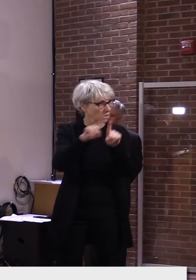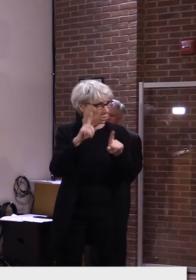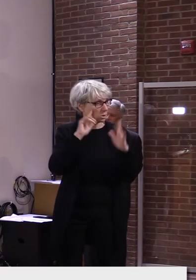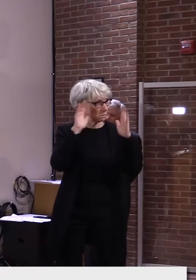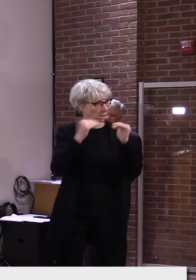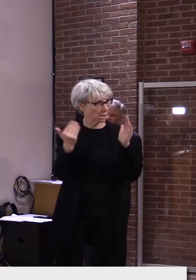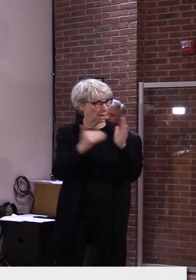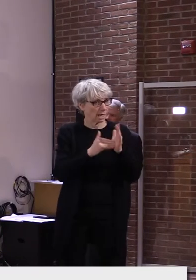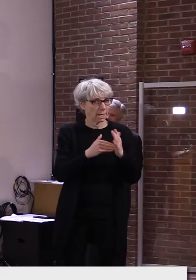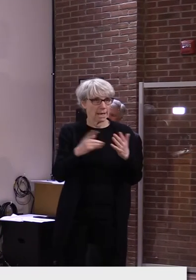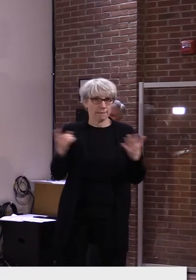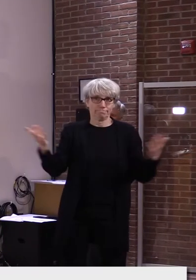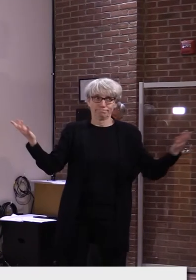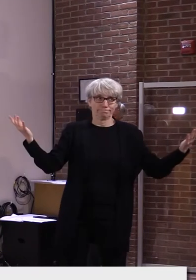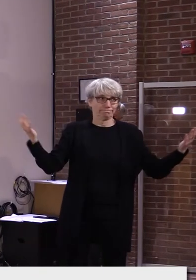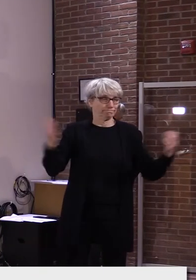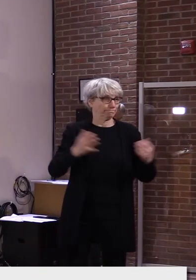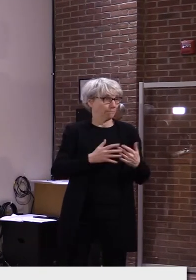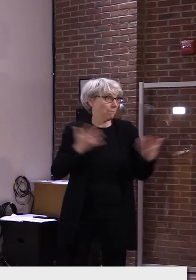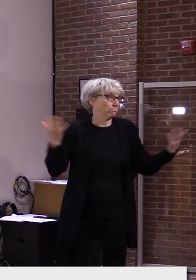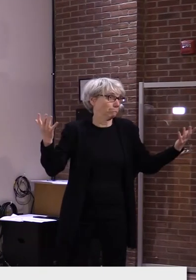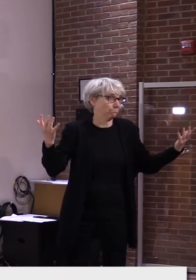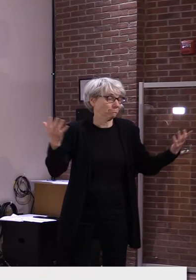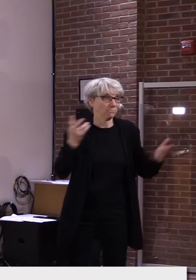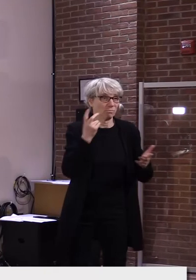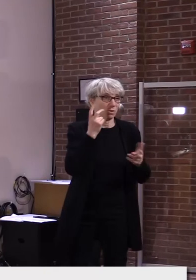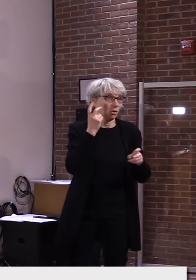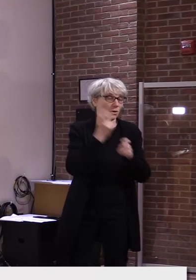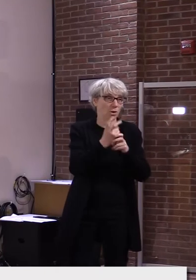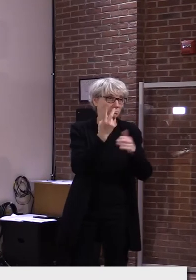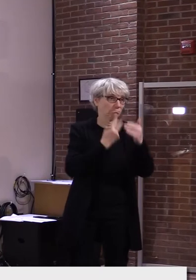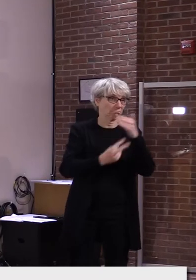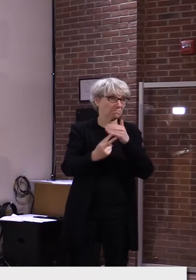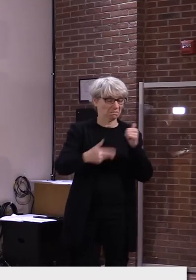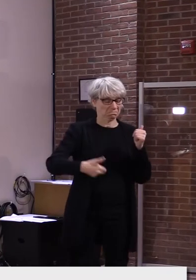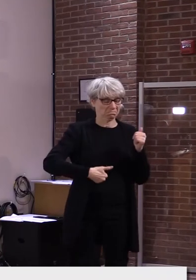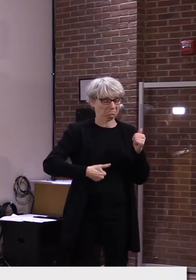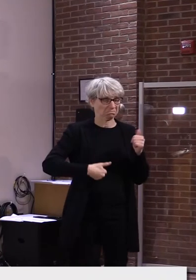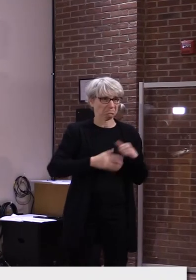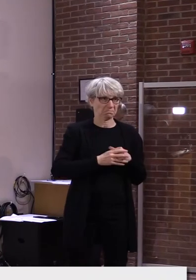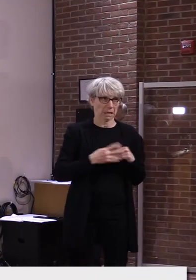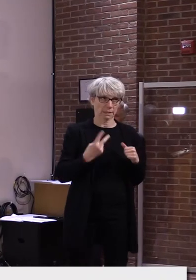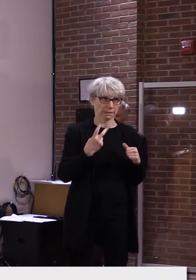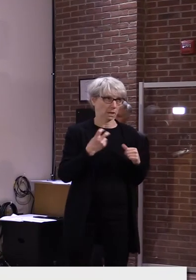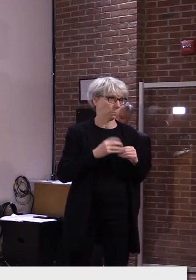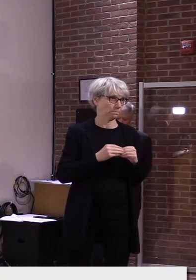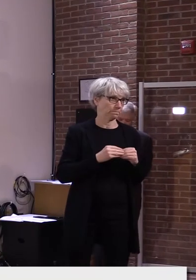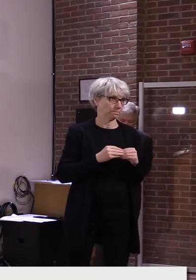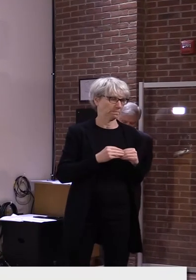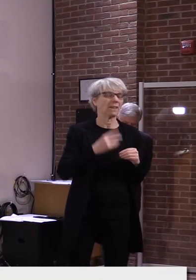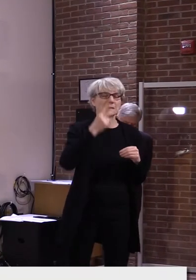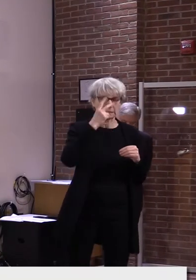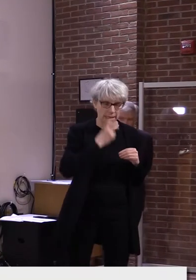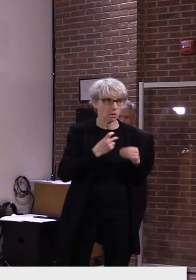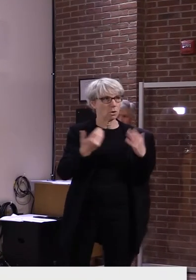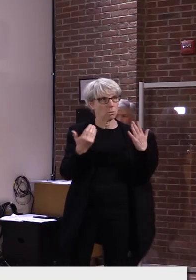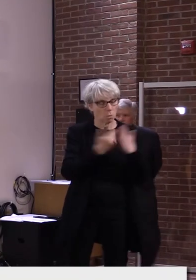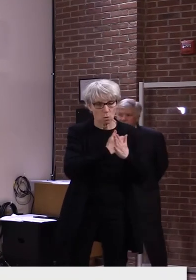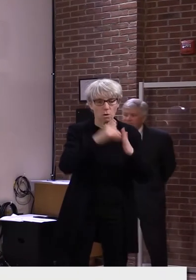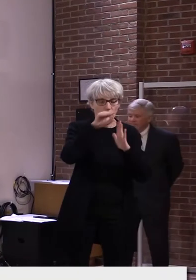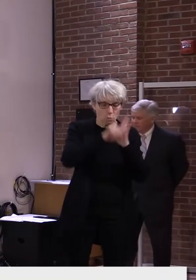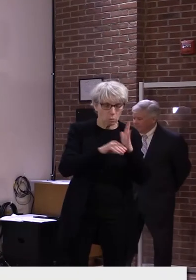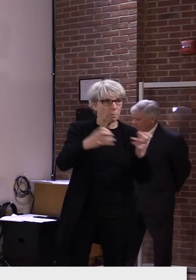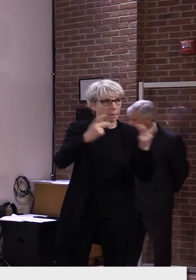Yeah, there's no playbook on this, but my gut tells me we won't have to do anything as long as we fully